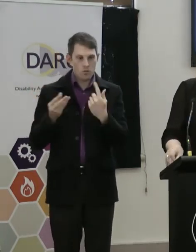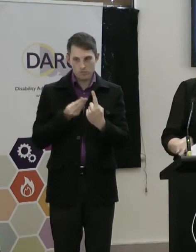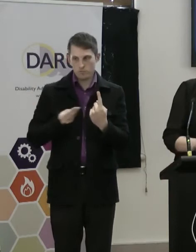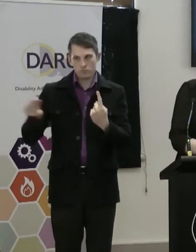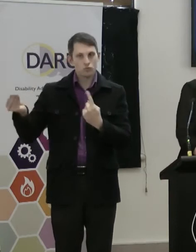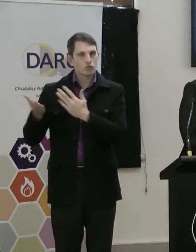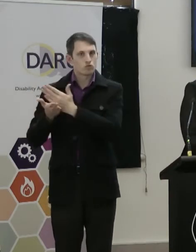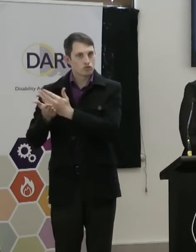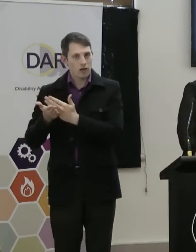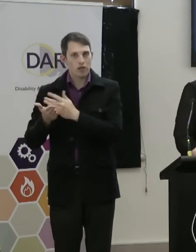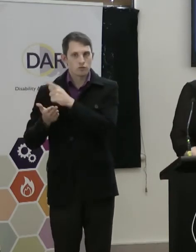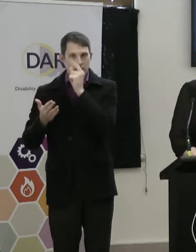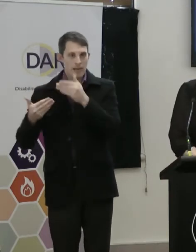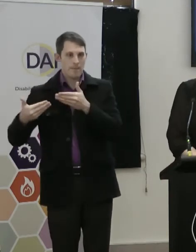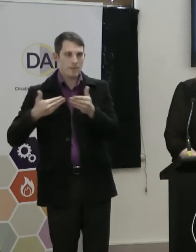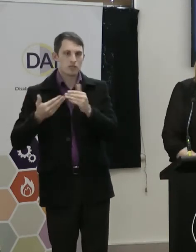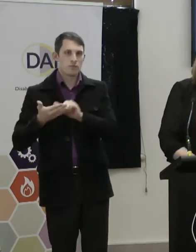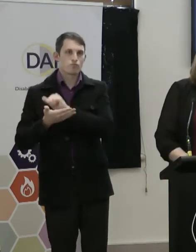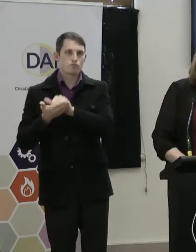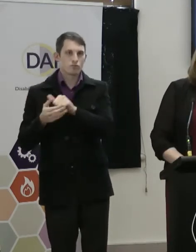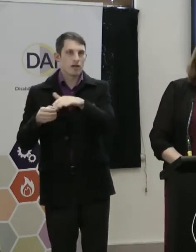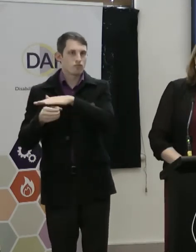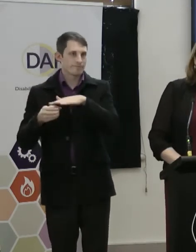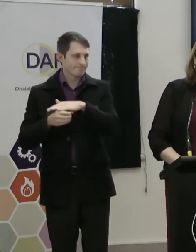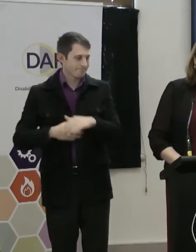by the best appropriate area.